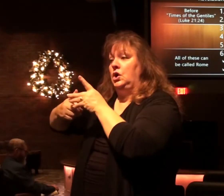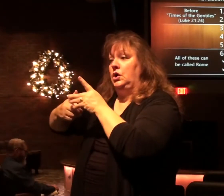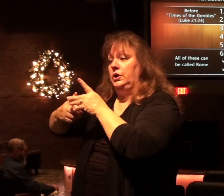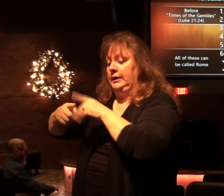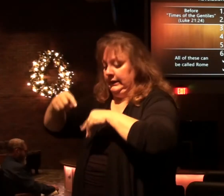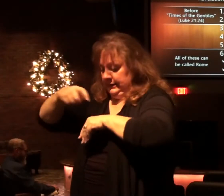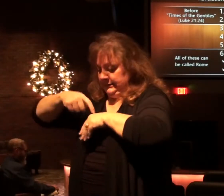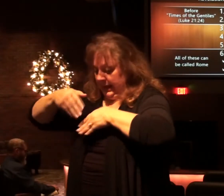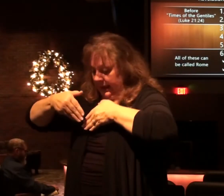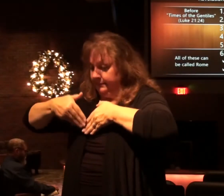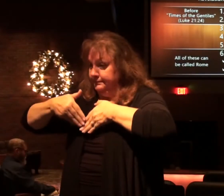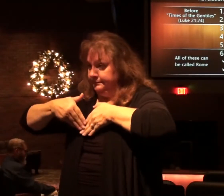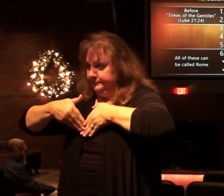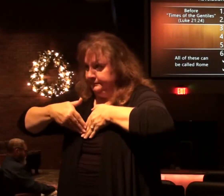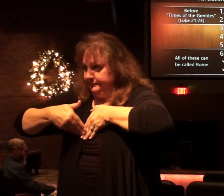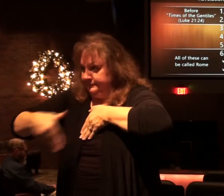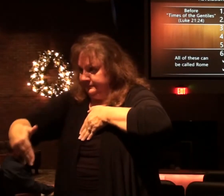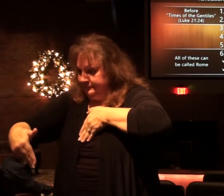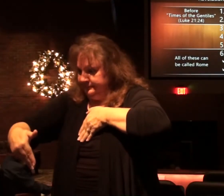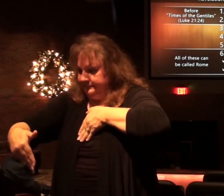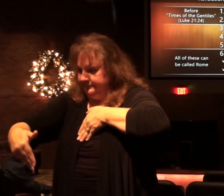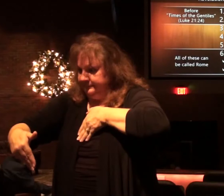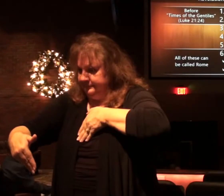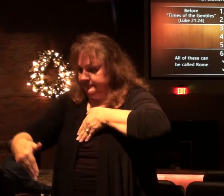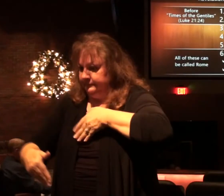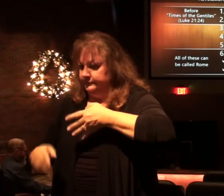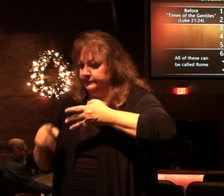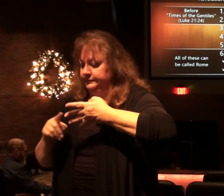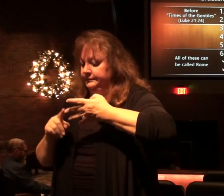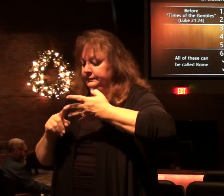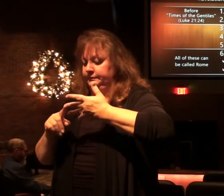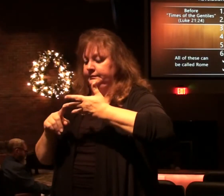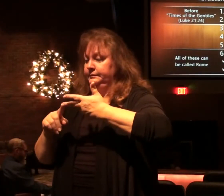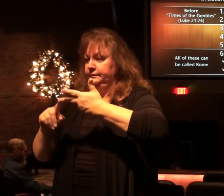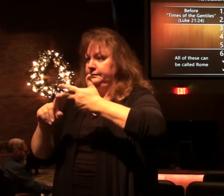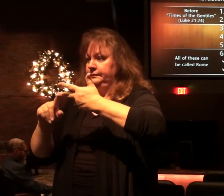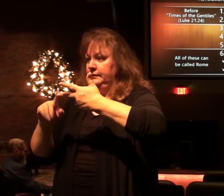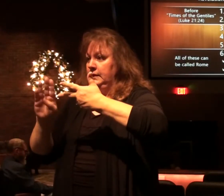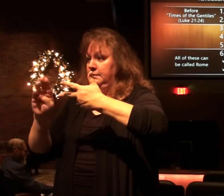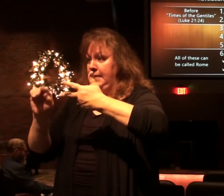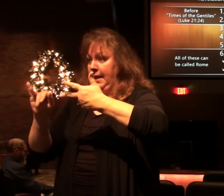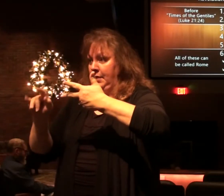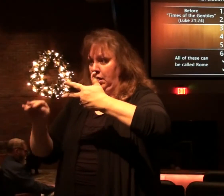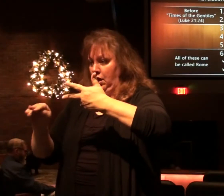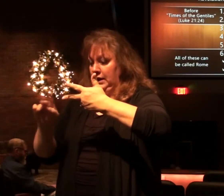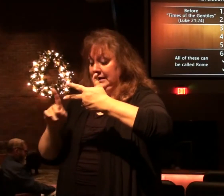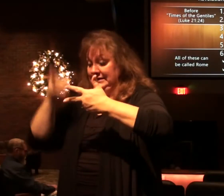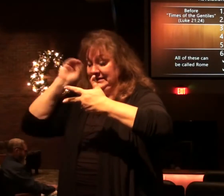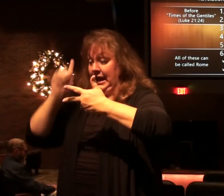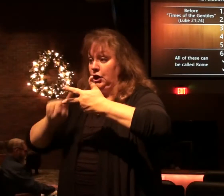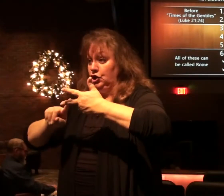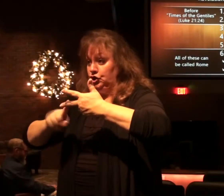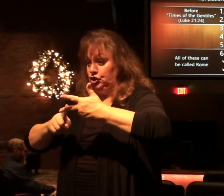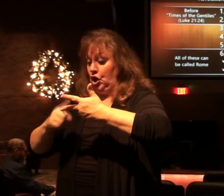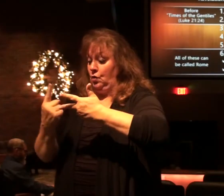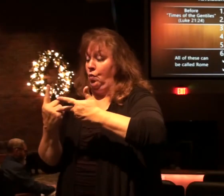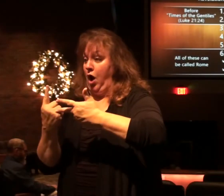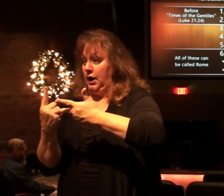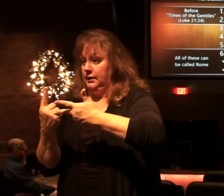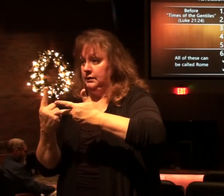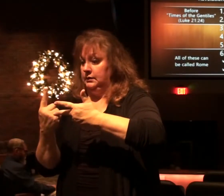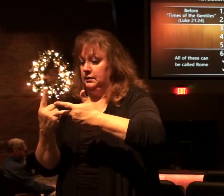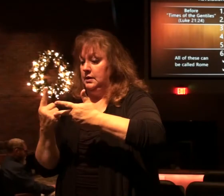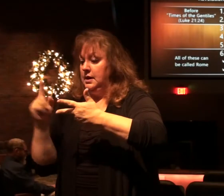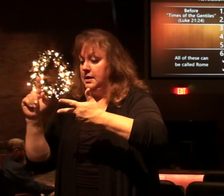he was. The empire in existence when Daniel wrote was Babylon. So he started, his first empire